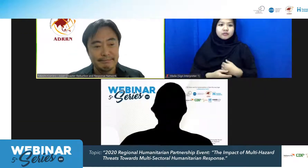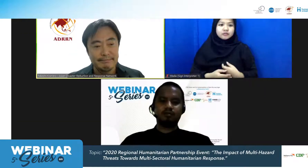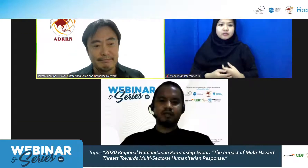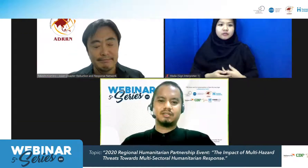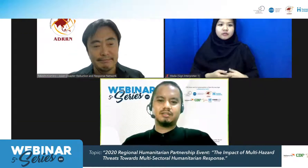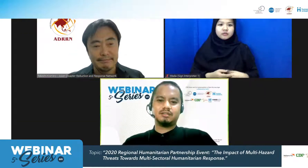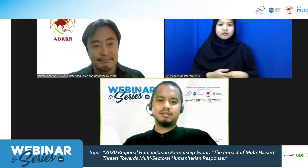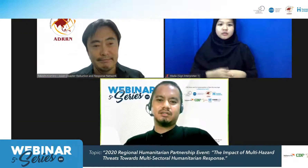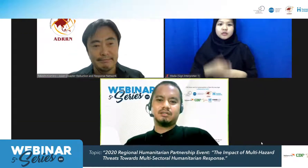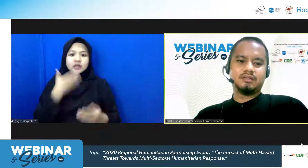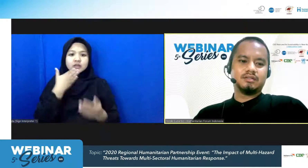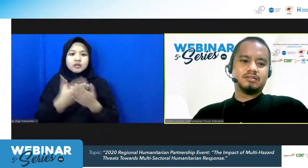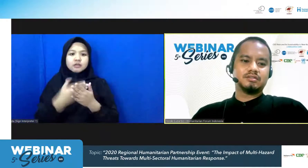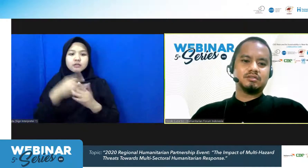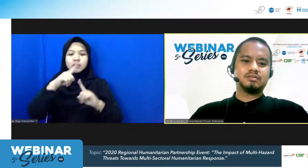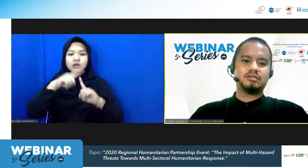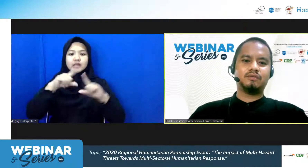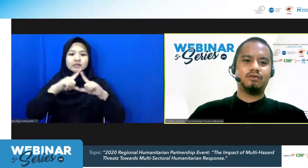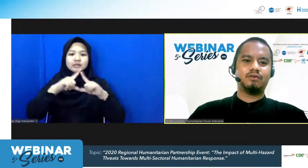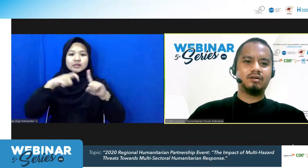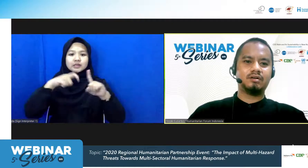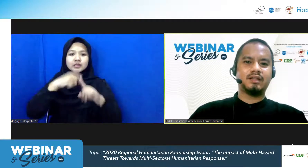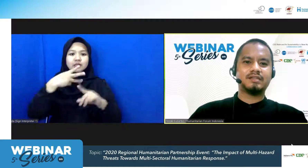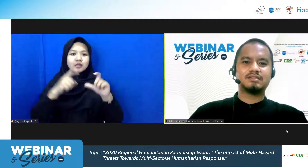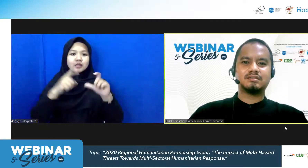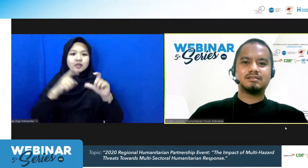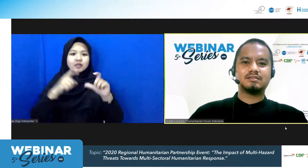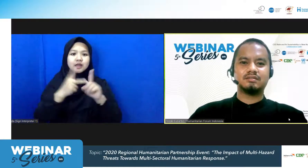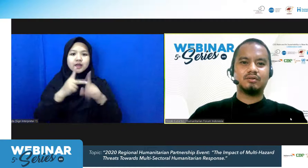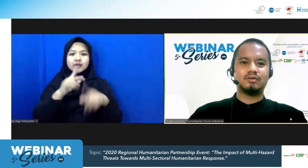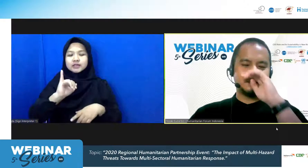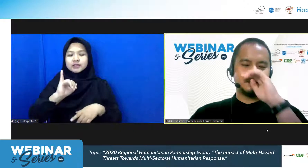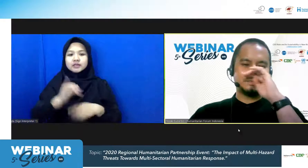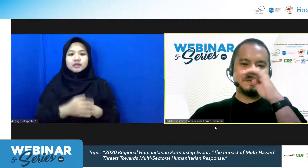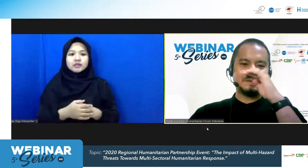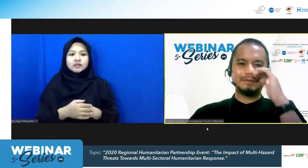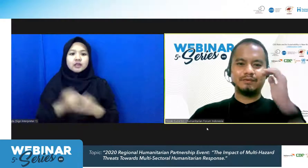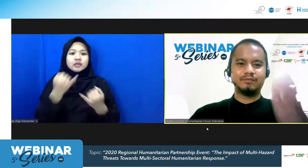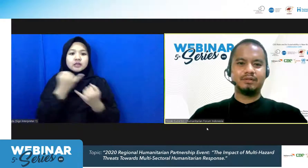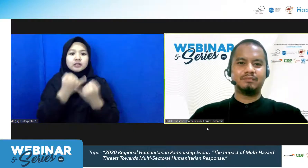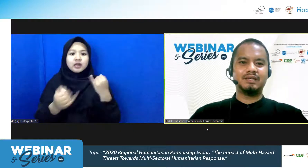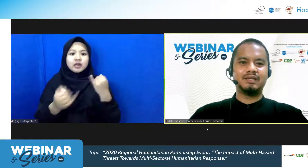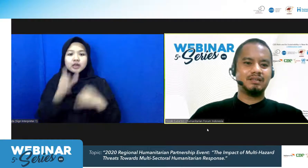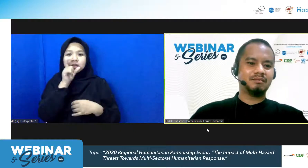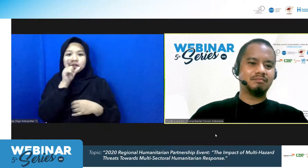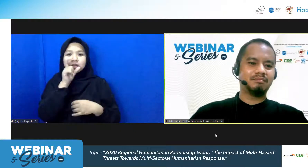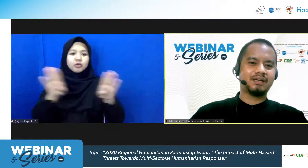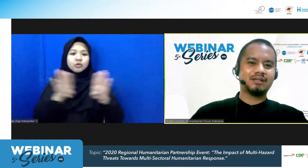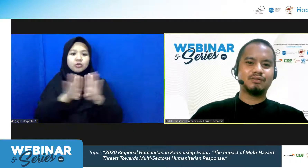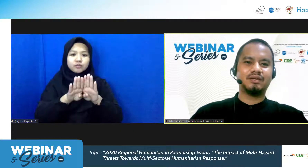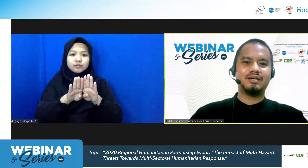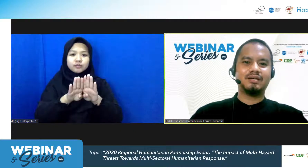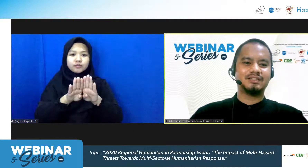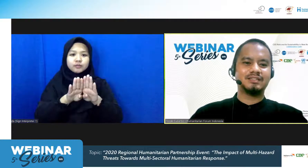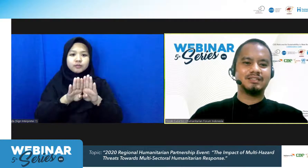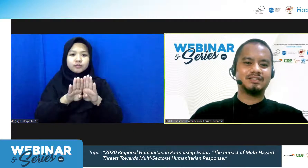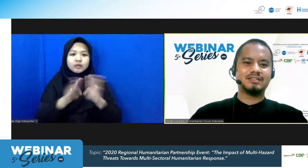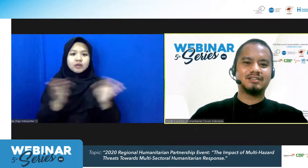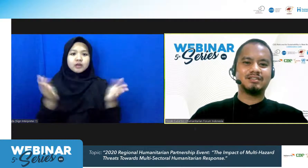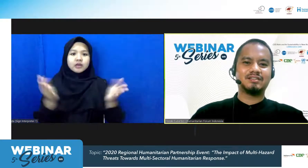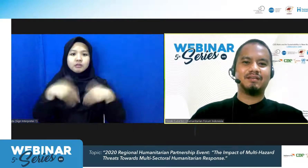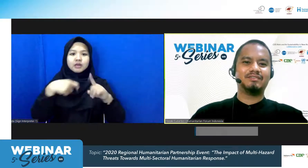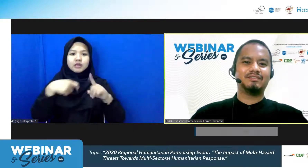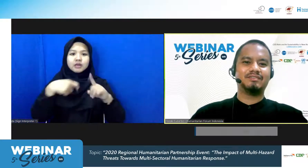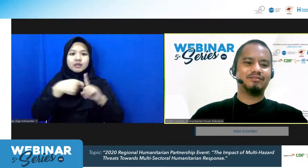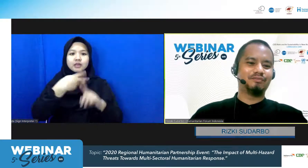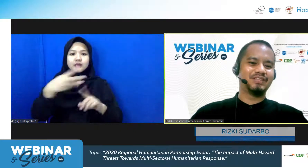Thank you, Takeshi. So for the last closing statement, we'll be back to Kia. This is the third